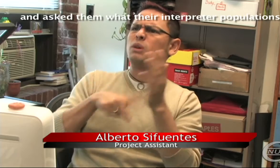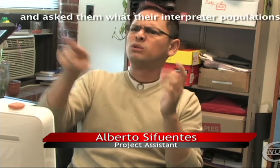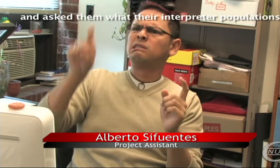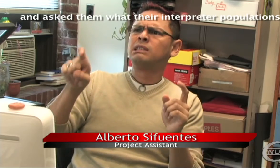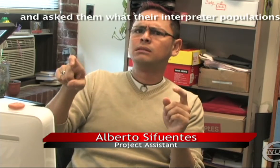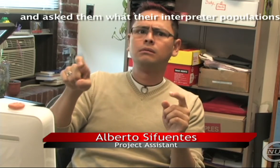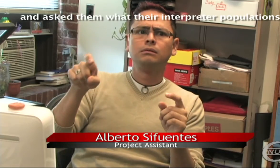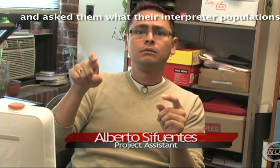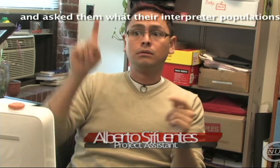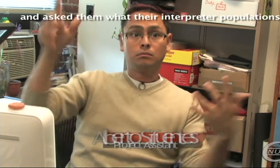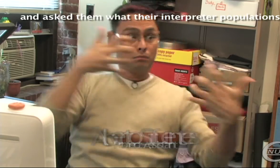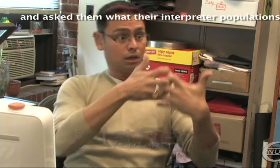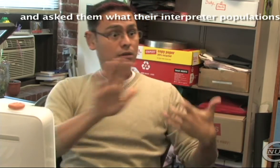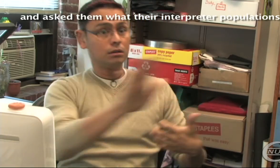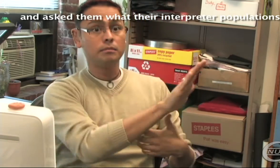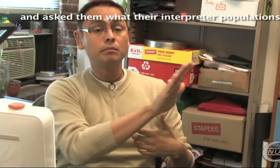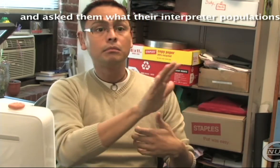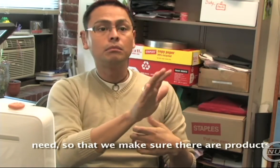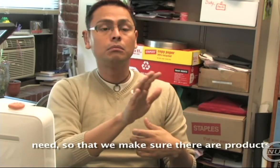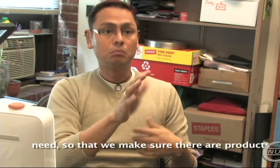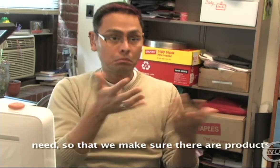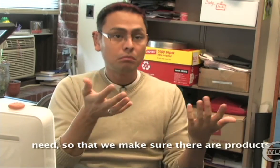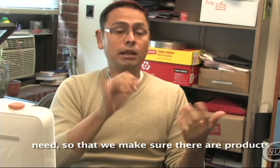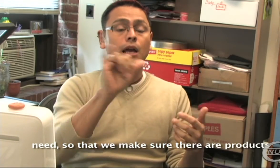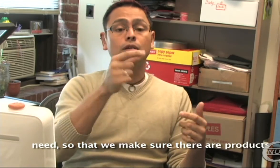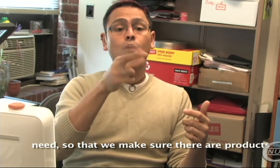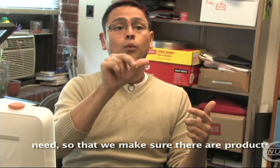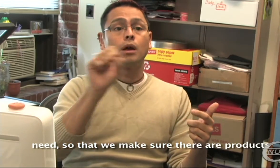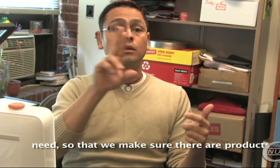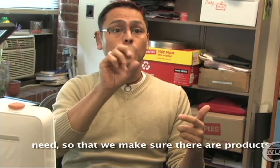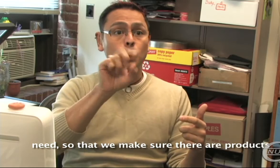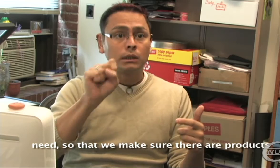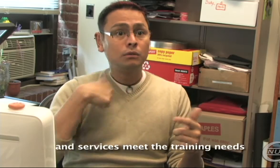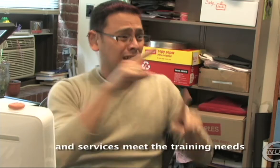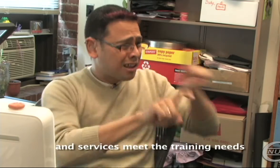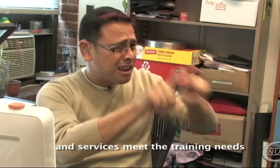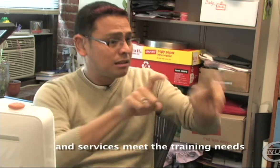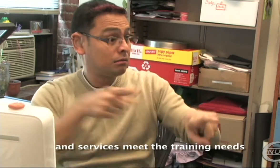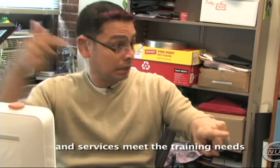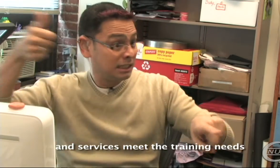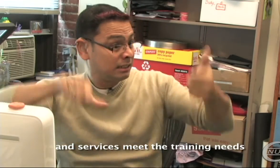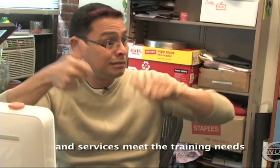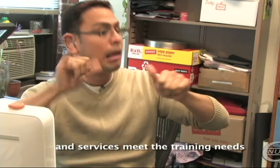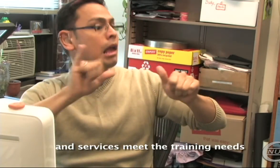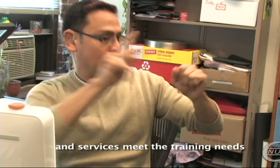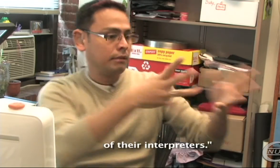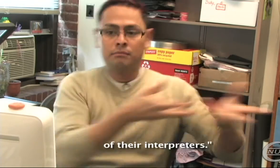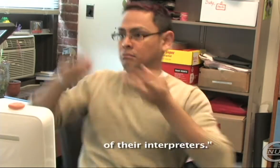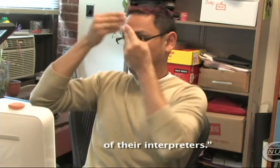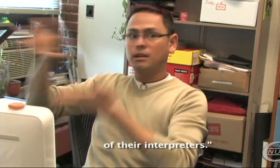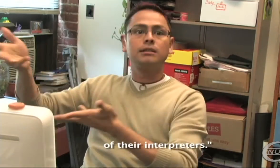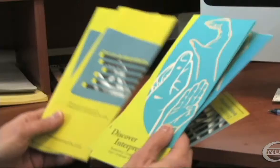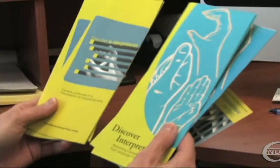and asked them what their interpreter populations need, so that we make sure that our products and services meet the training needs of